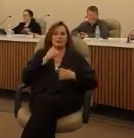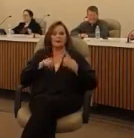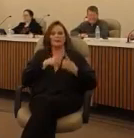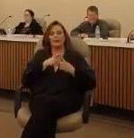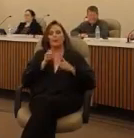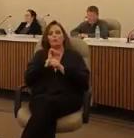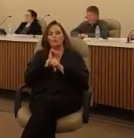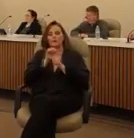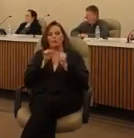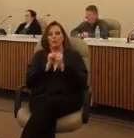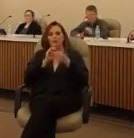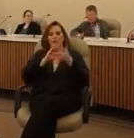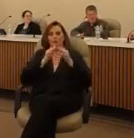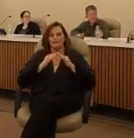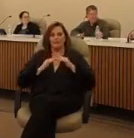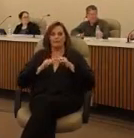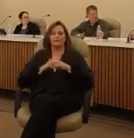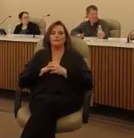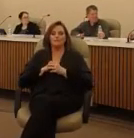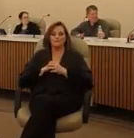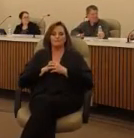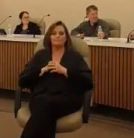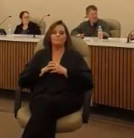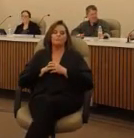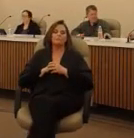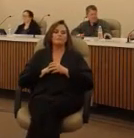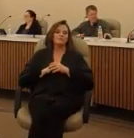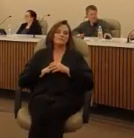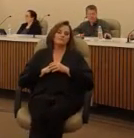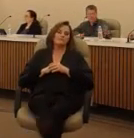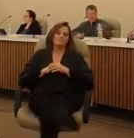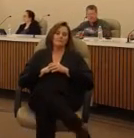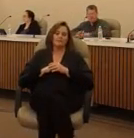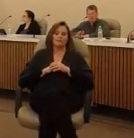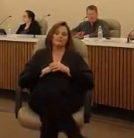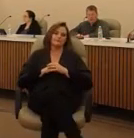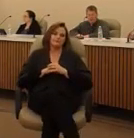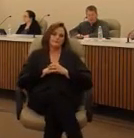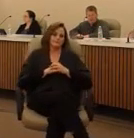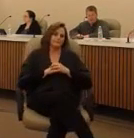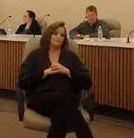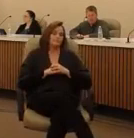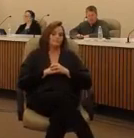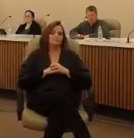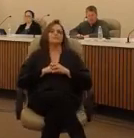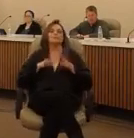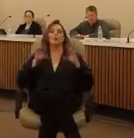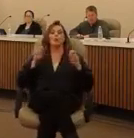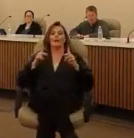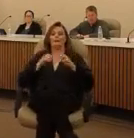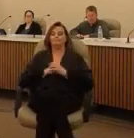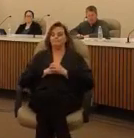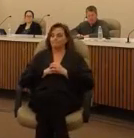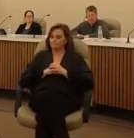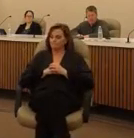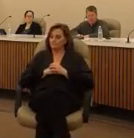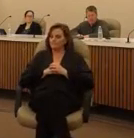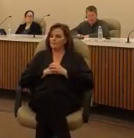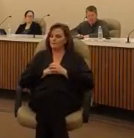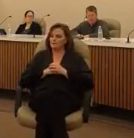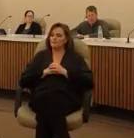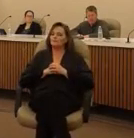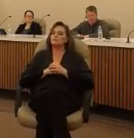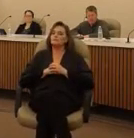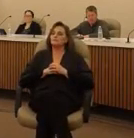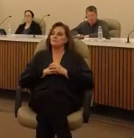engineer. Very happy to hear the piece of property will be cleaned up. Yep. So, Yes. yes. Okay. Thank you.